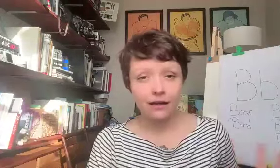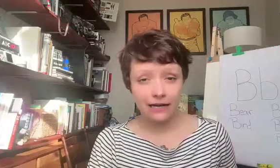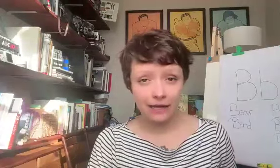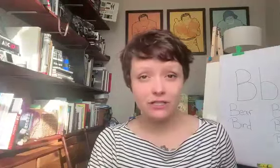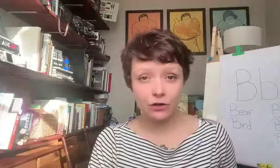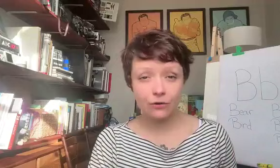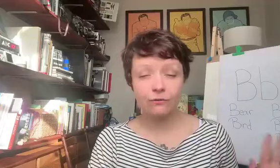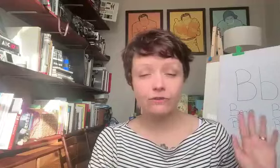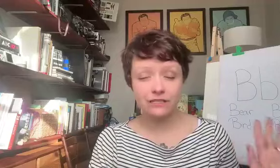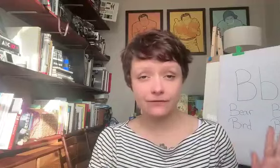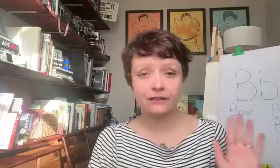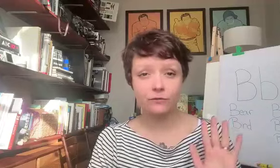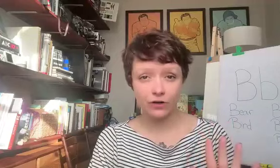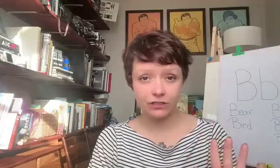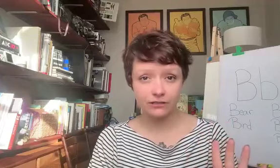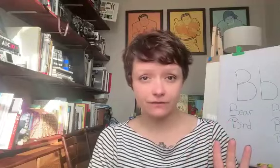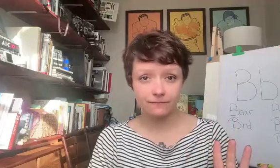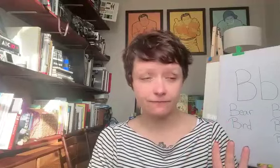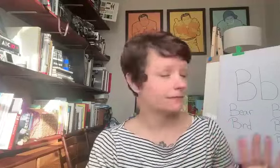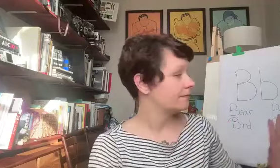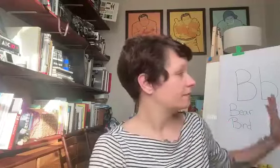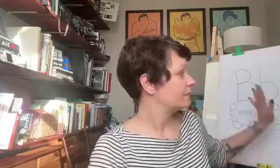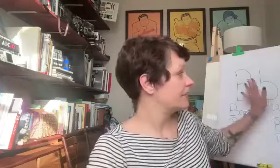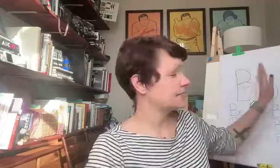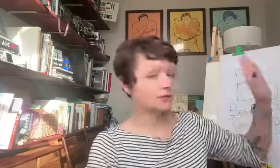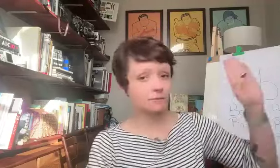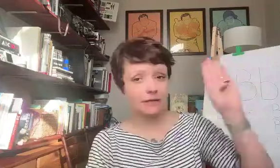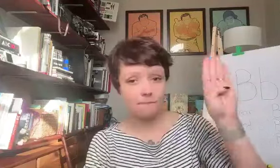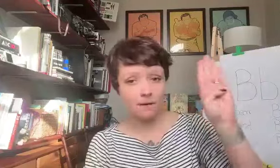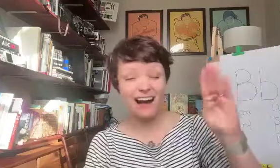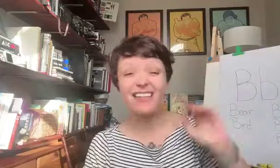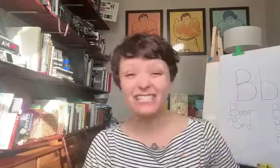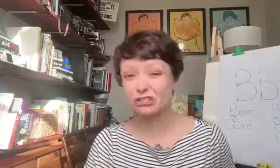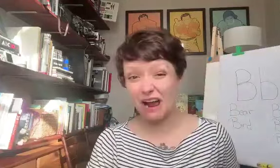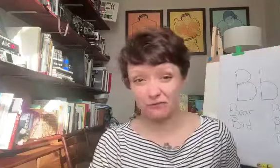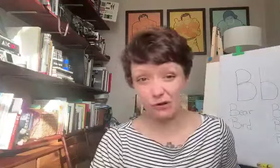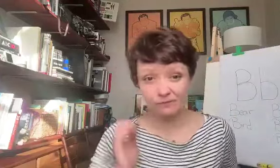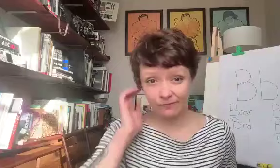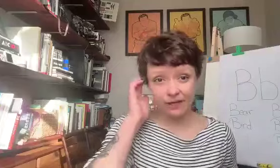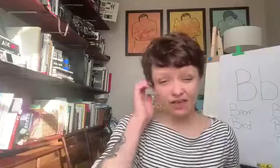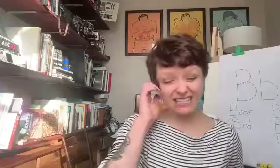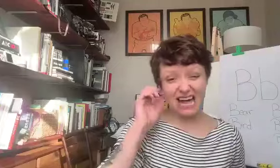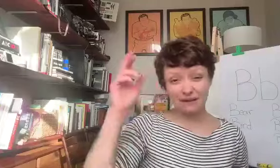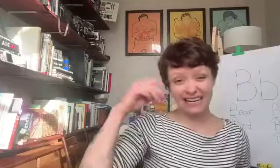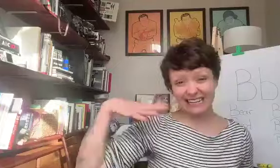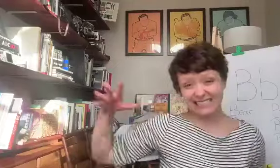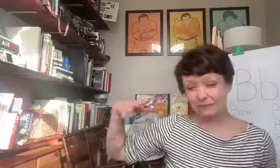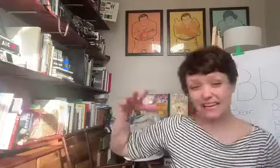Now let me show you the different versions. This with the B, ba ba ba, that's the drive-through. That's the I'm going to